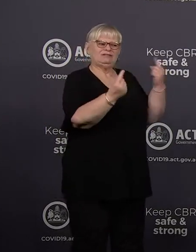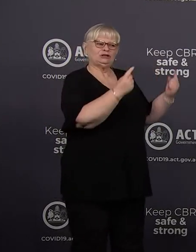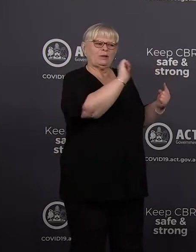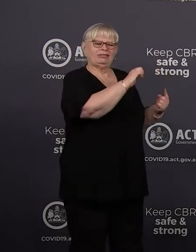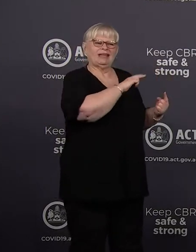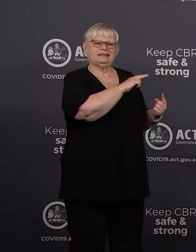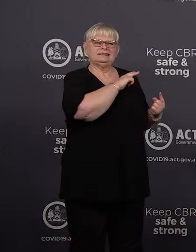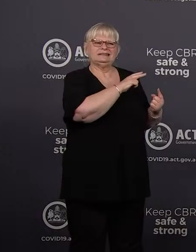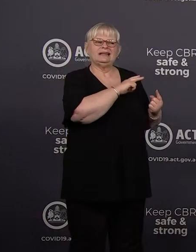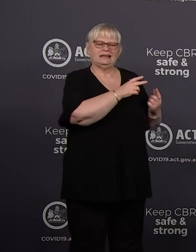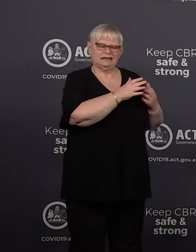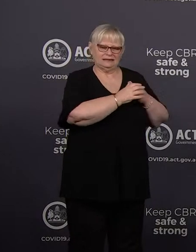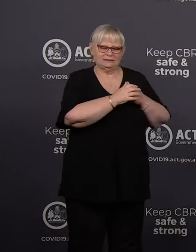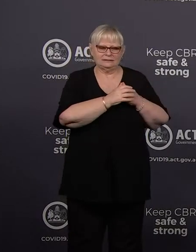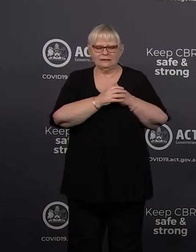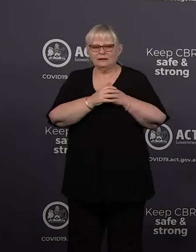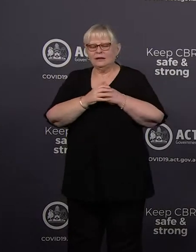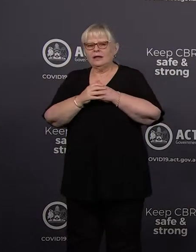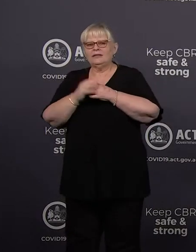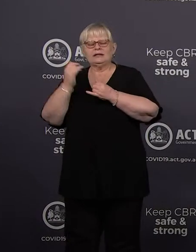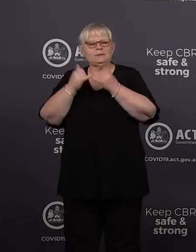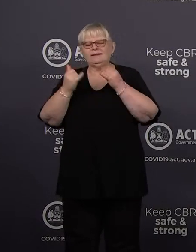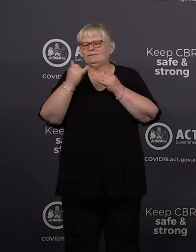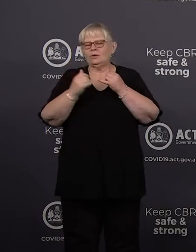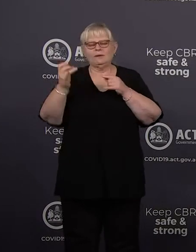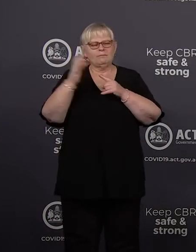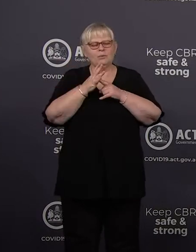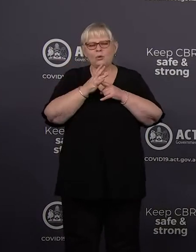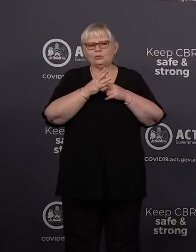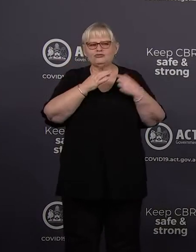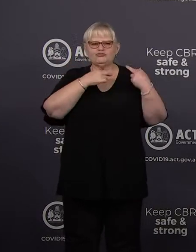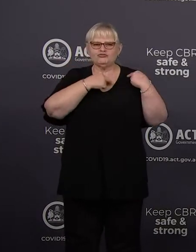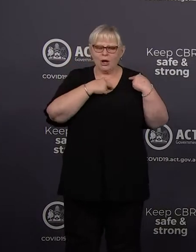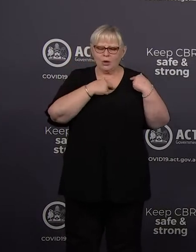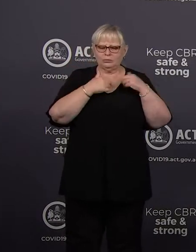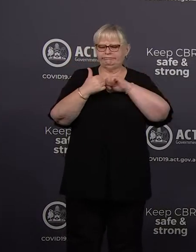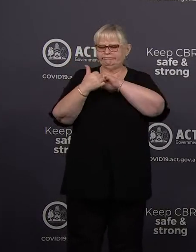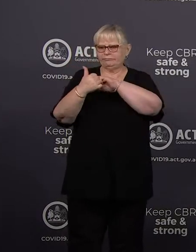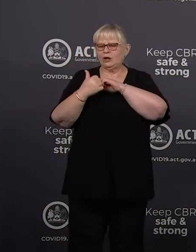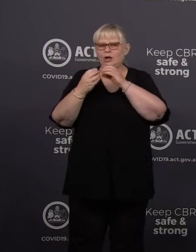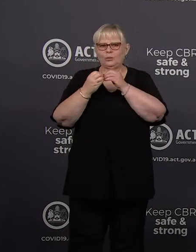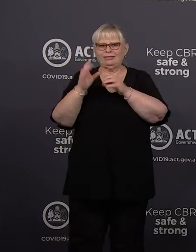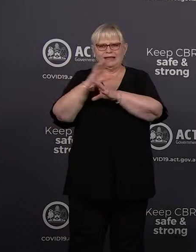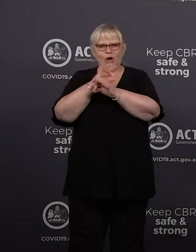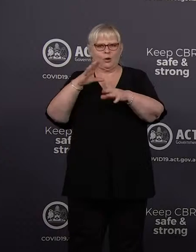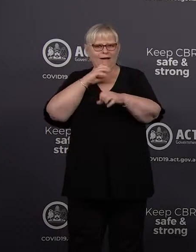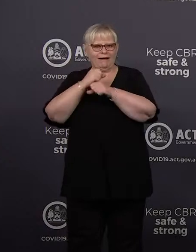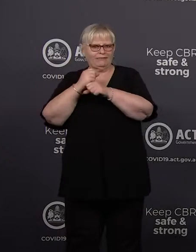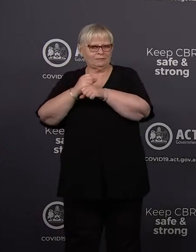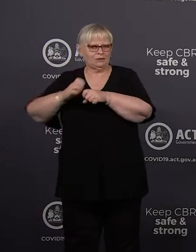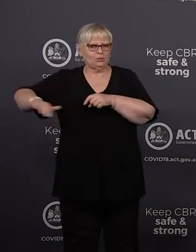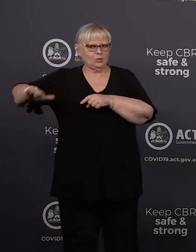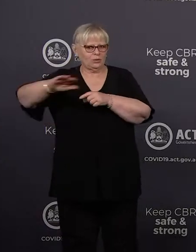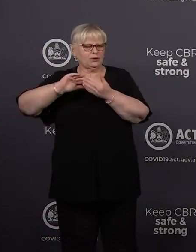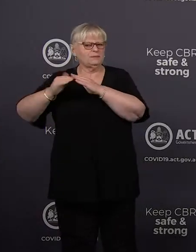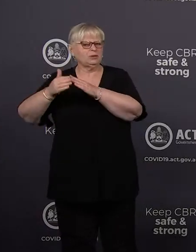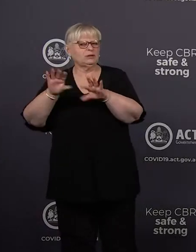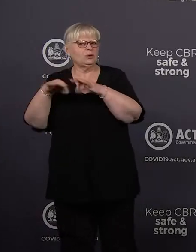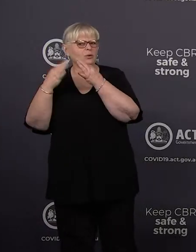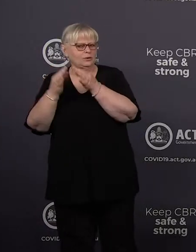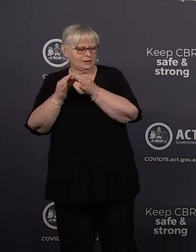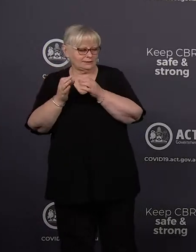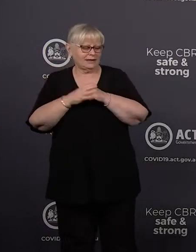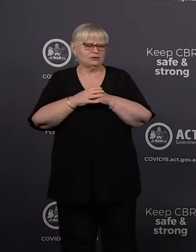want to acknowledge the very important role that our non-government organisation partners have played and will continue to play in this response. And the